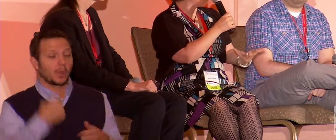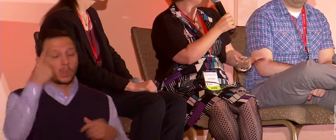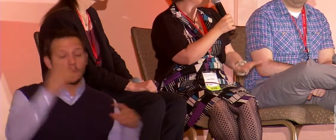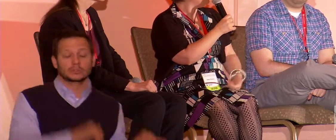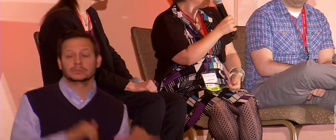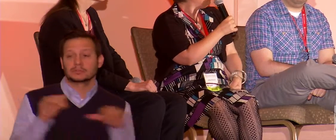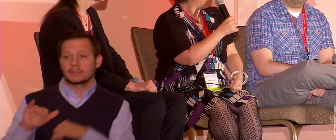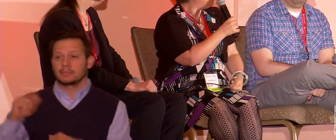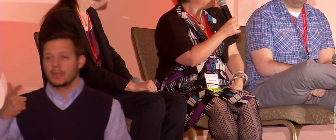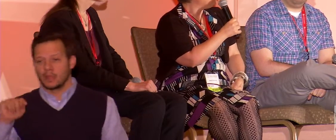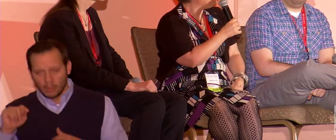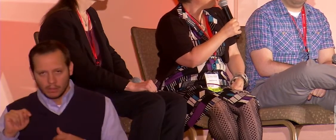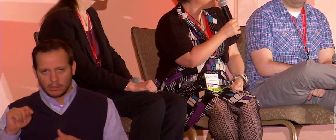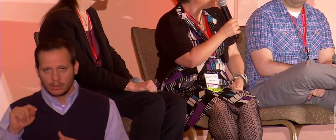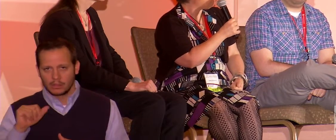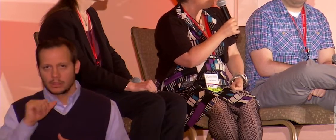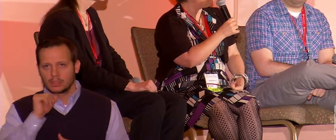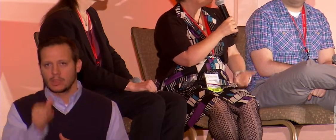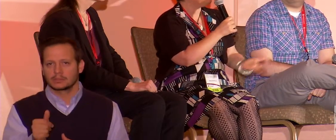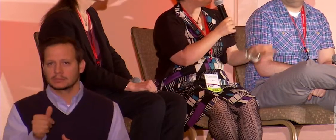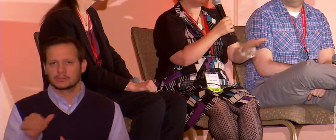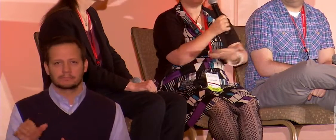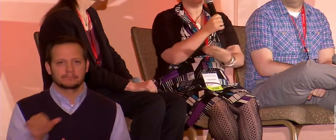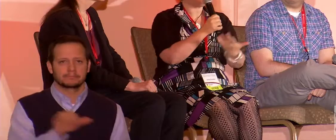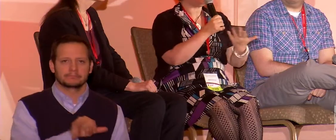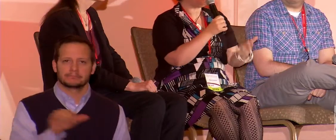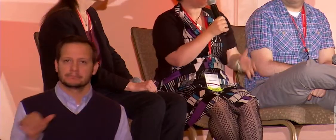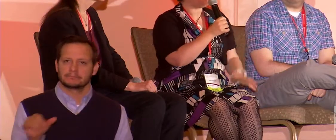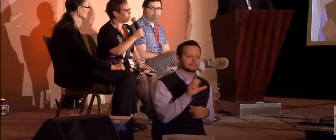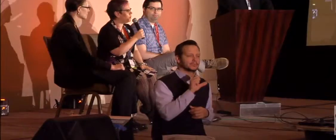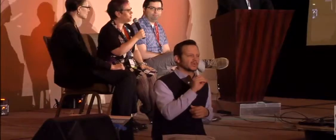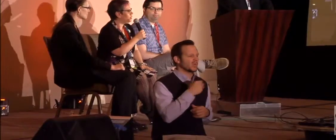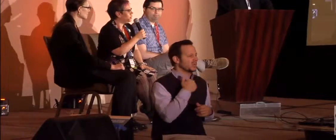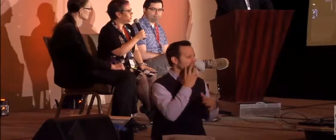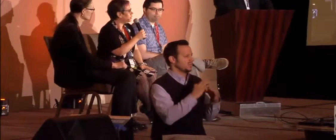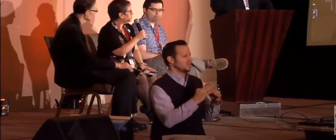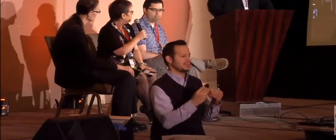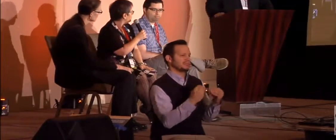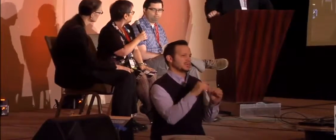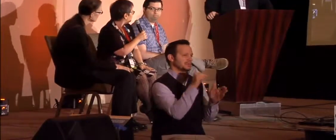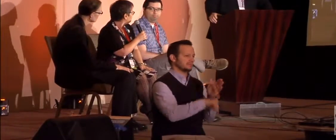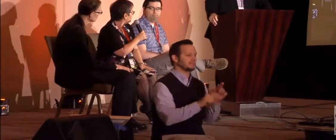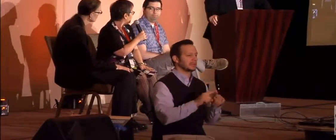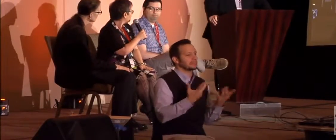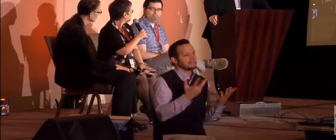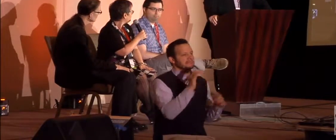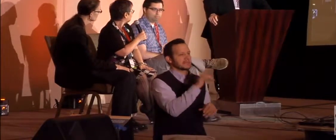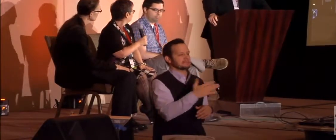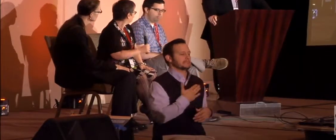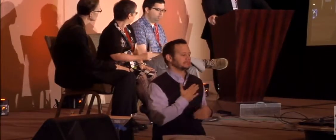and it wasn't. So, you know, we can maybe talk about that more, but,